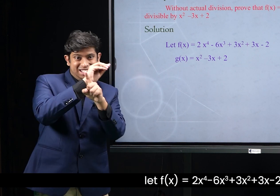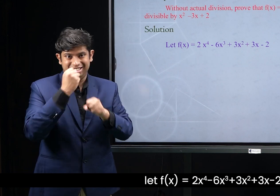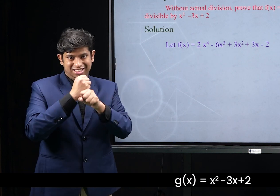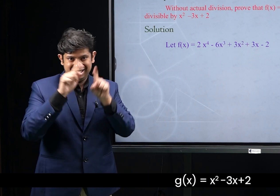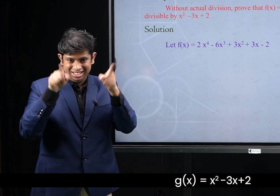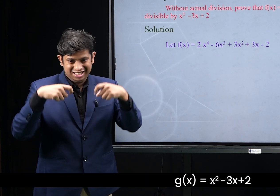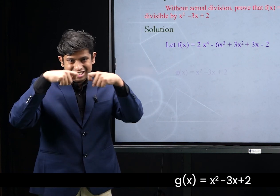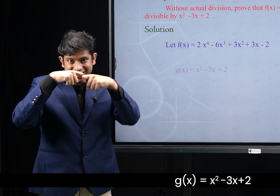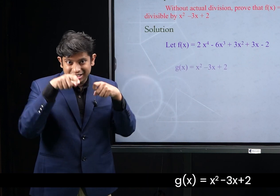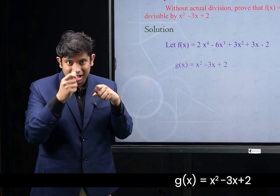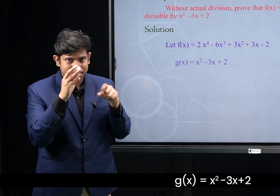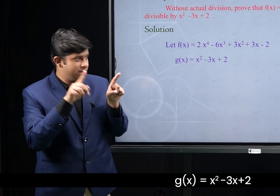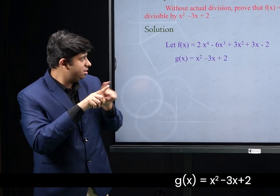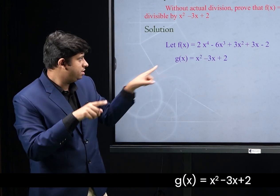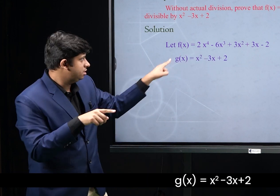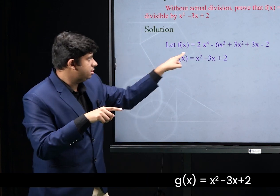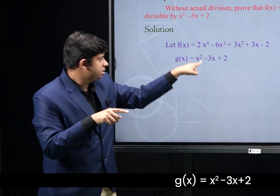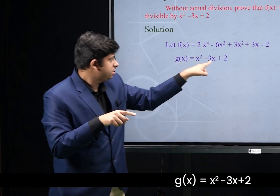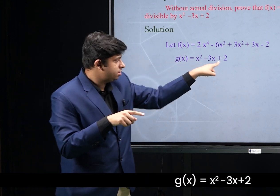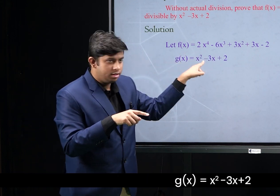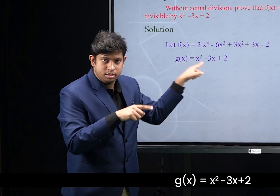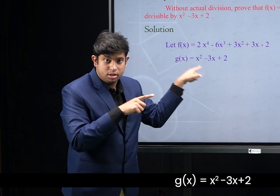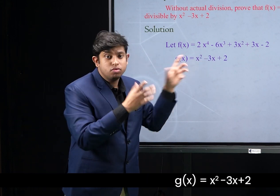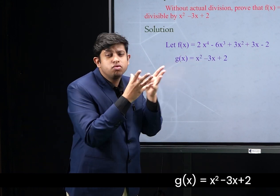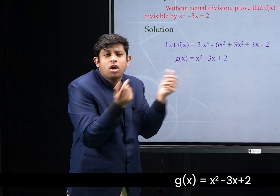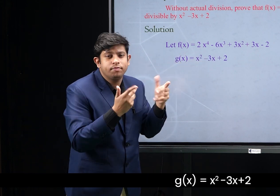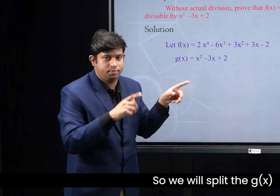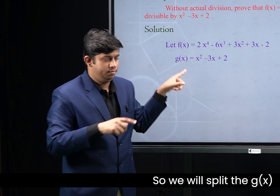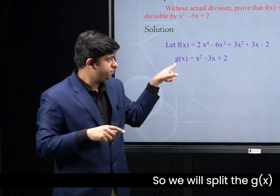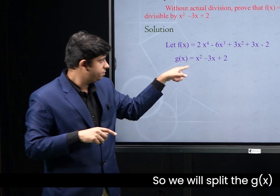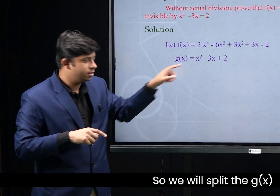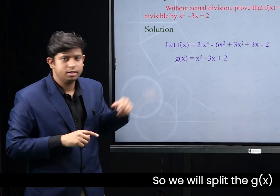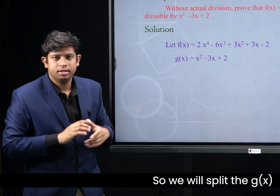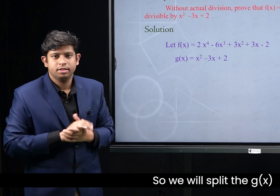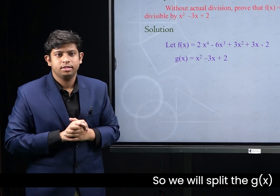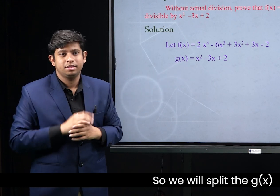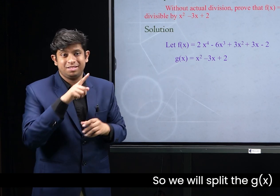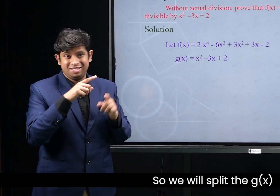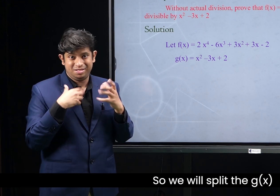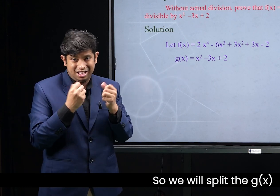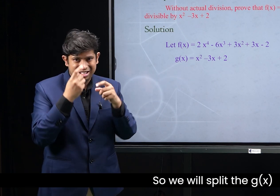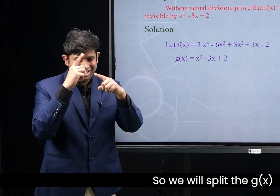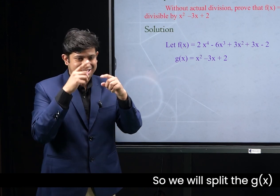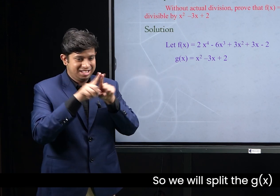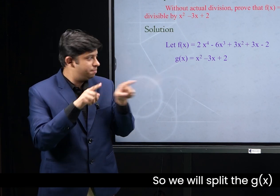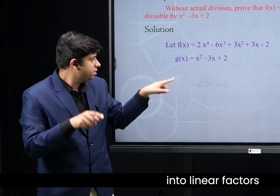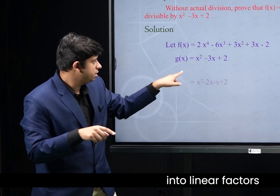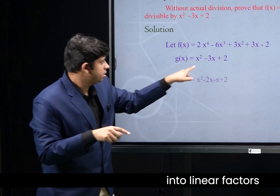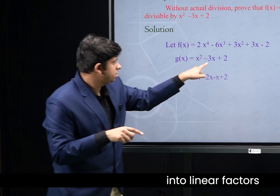g of x is equal to x square minus 3x plus 2. So, we will split the g of x into linear